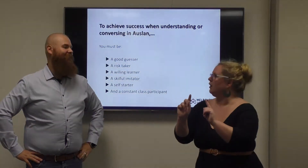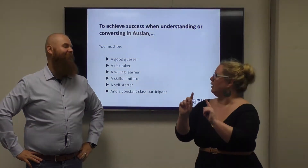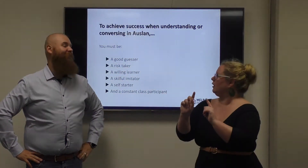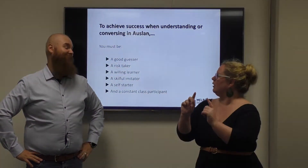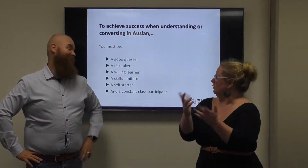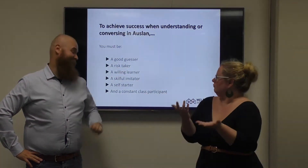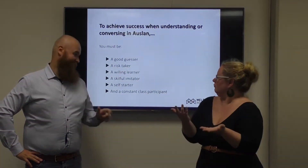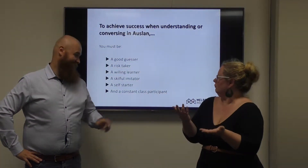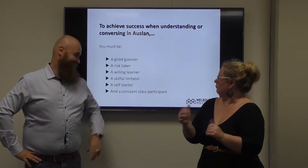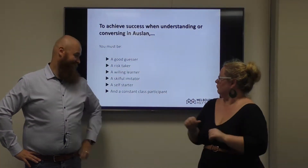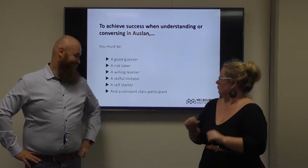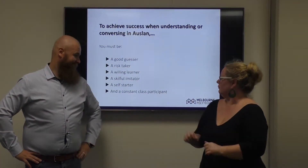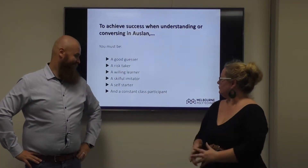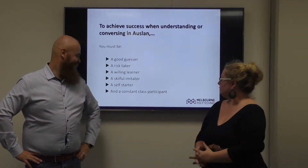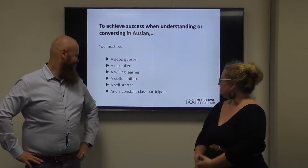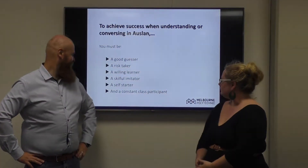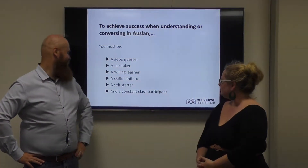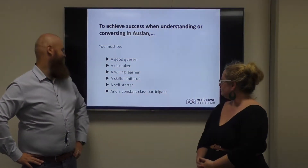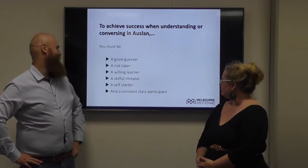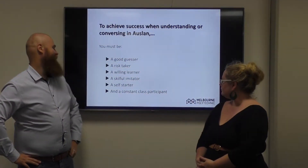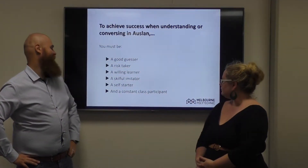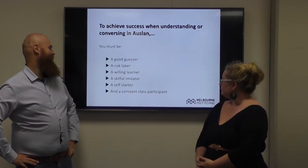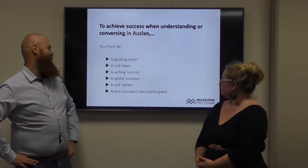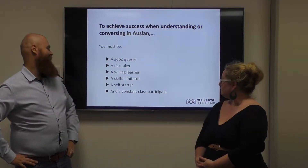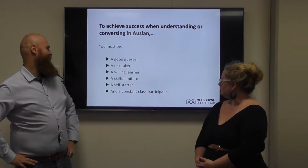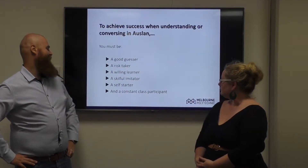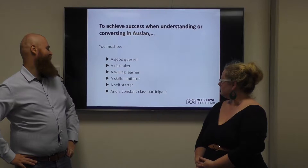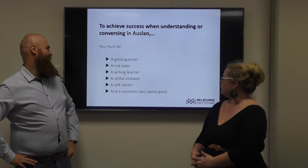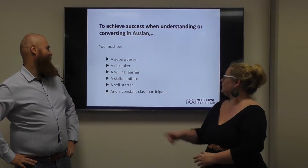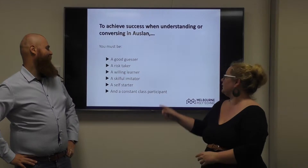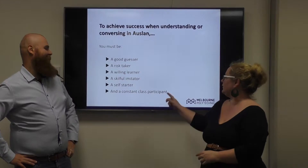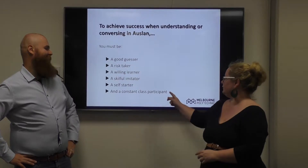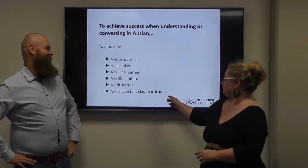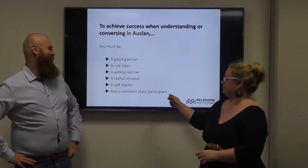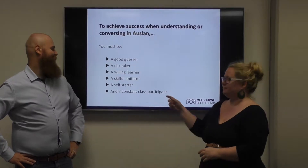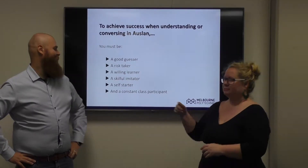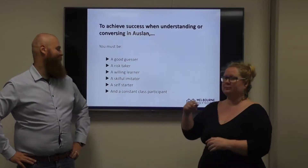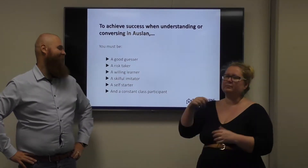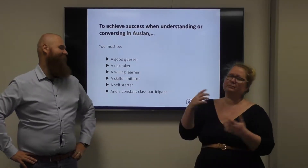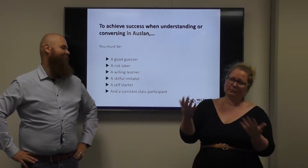You know, if you start and you're lagging behind, you know, feel free to ask, oh, what's happening?